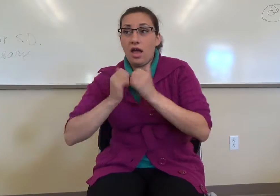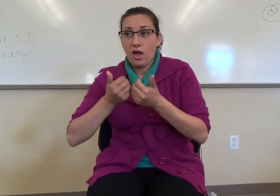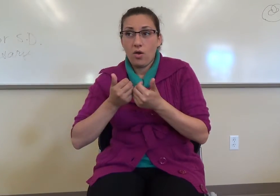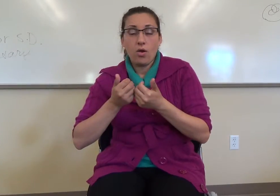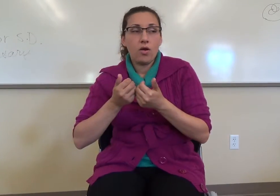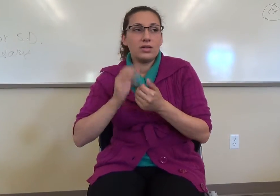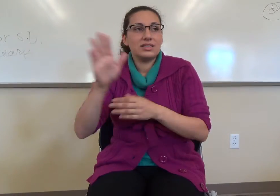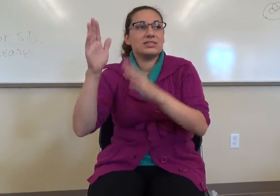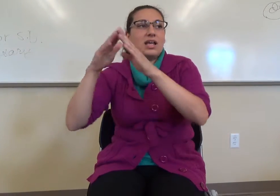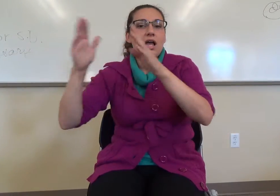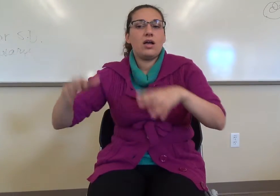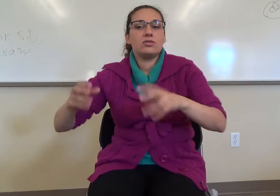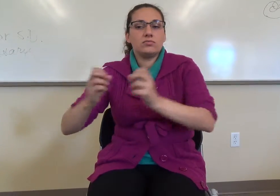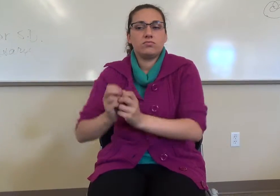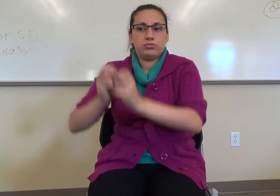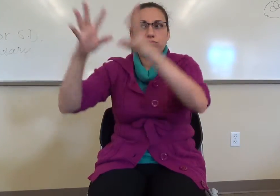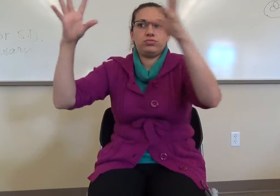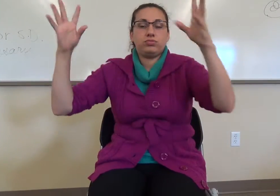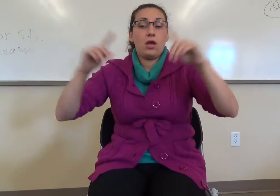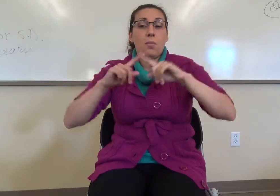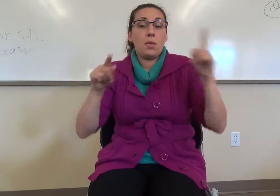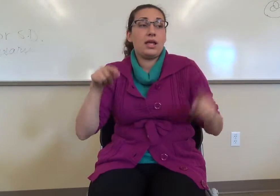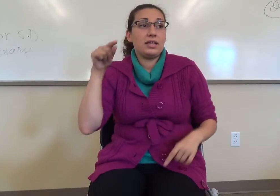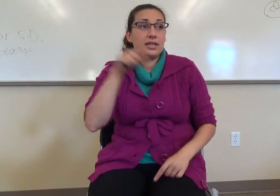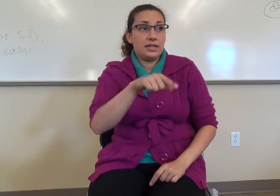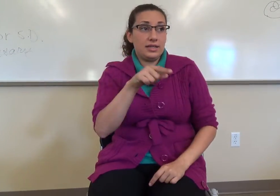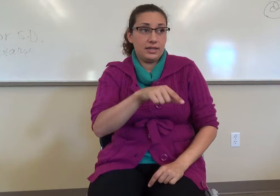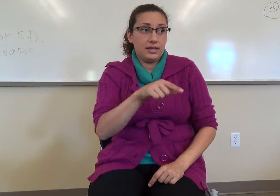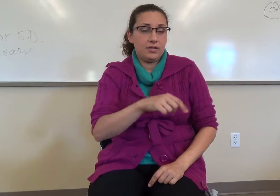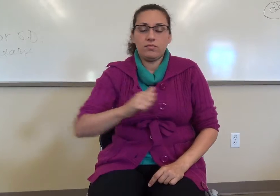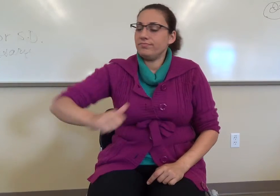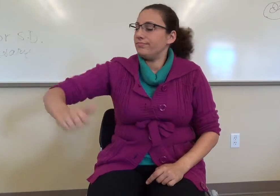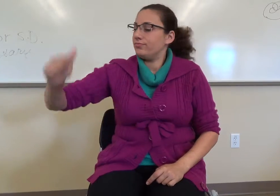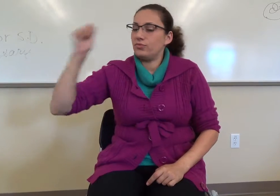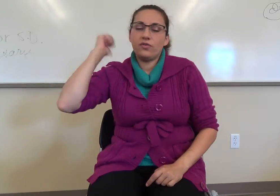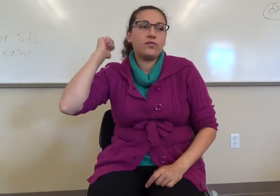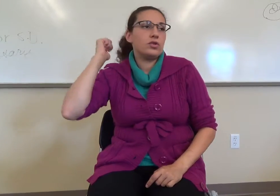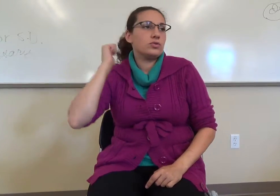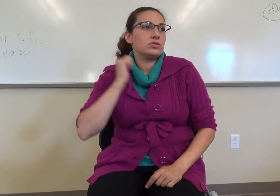house, but he refused to give in. Is that something he did?